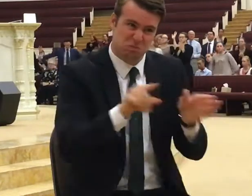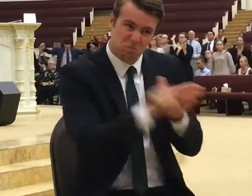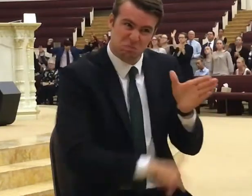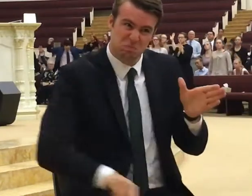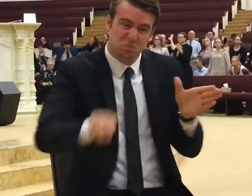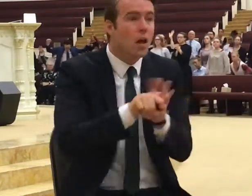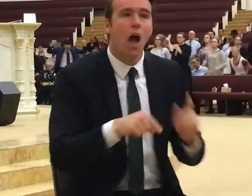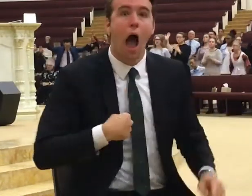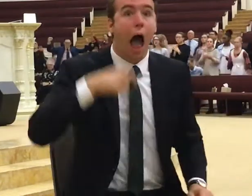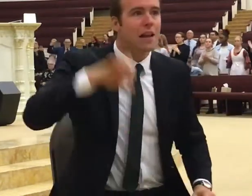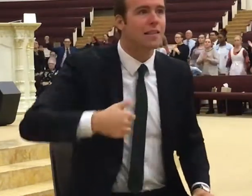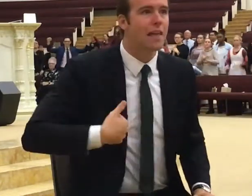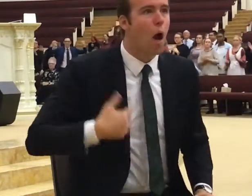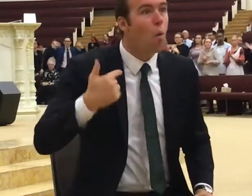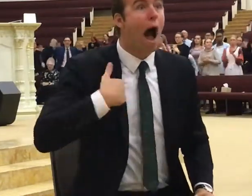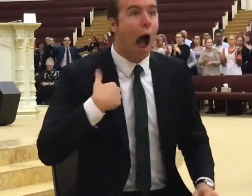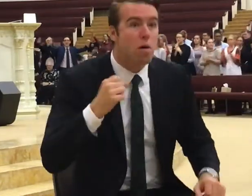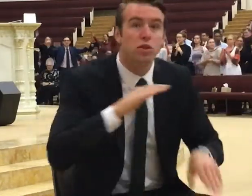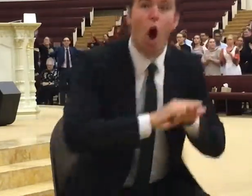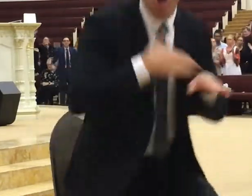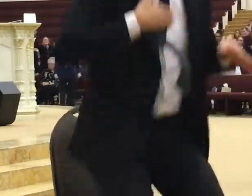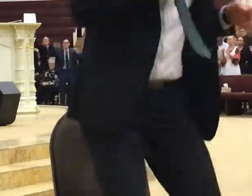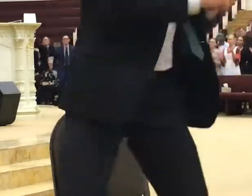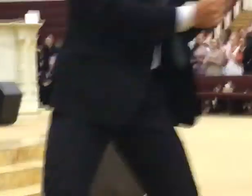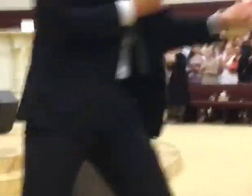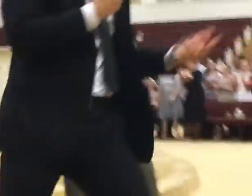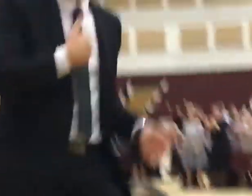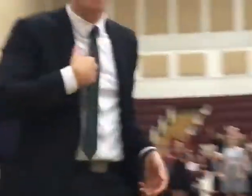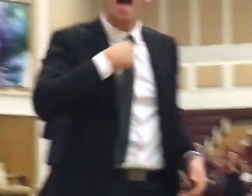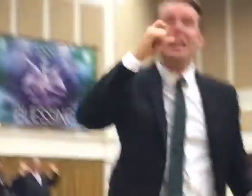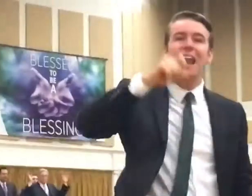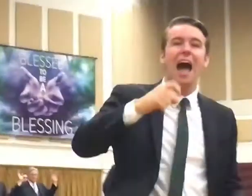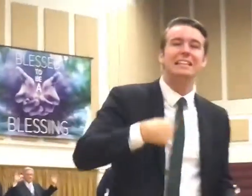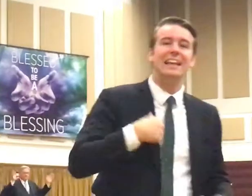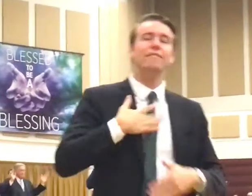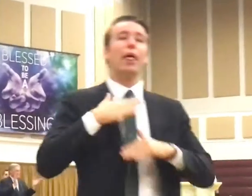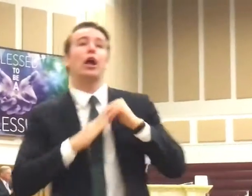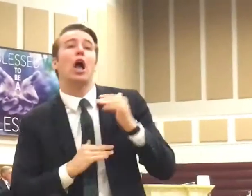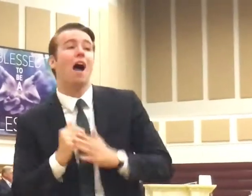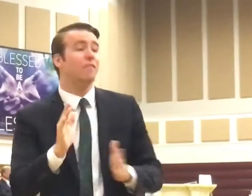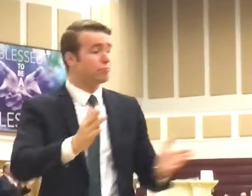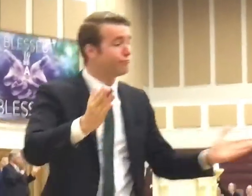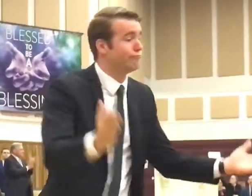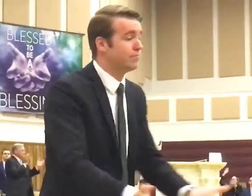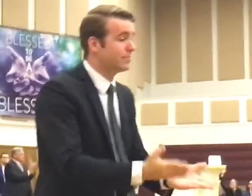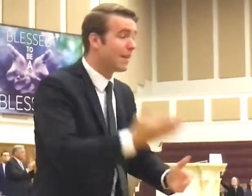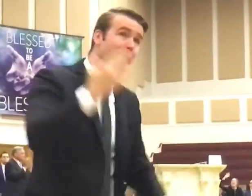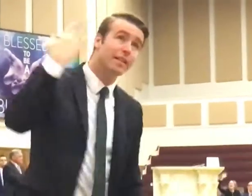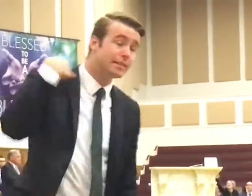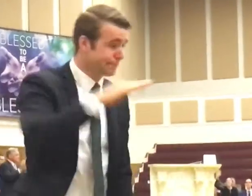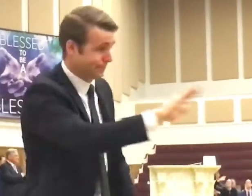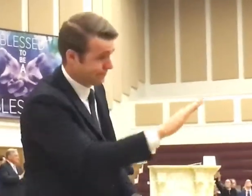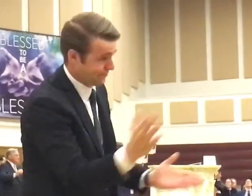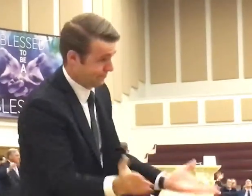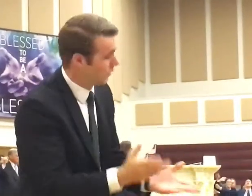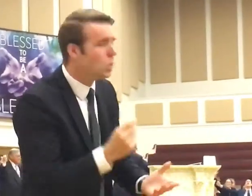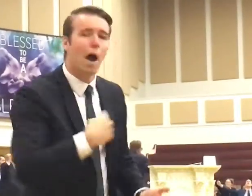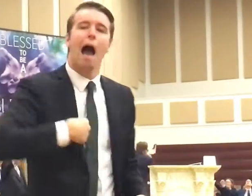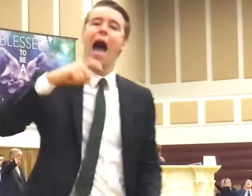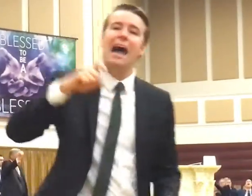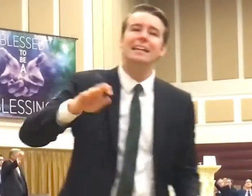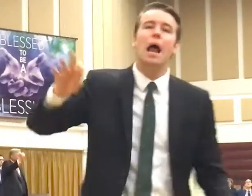I needed because I was on my way to hell. I didn't need anybody to give me cereal and pat me on the back. I needed a